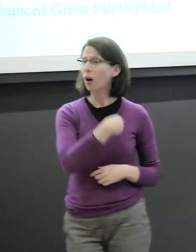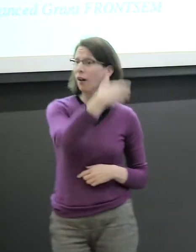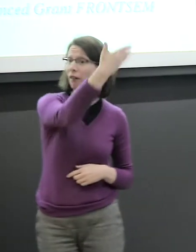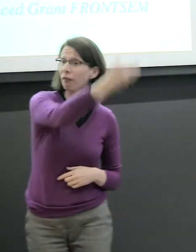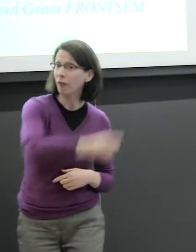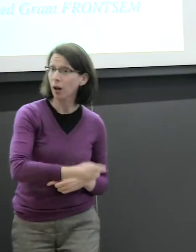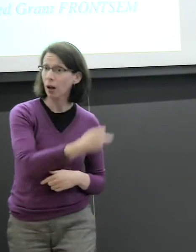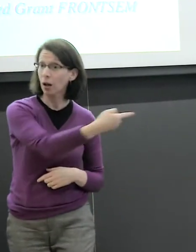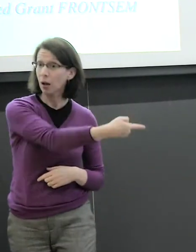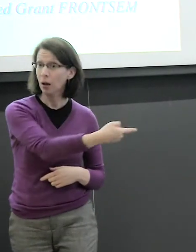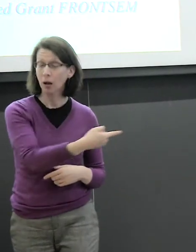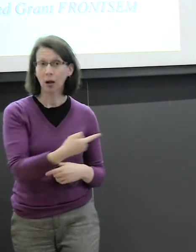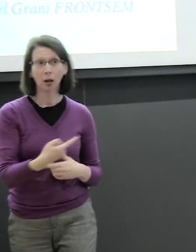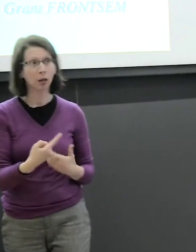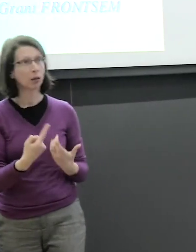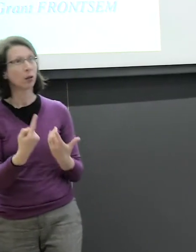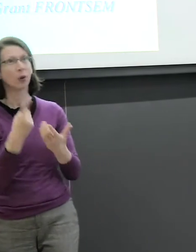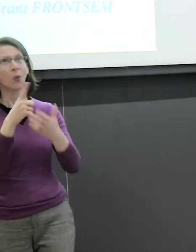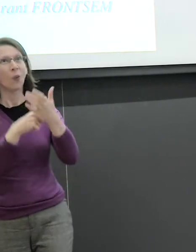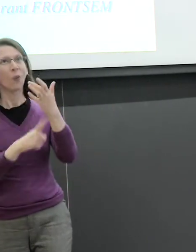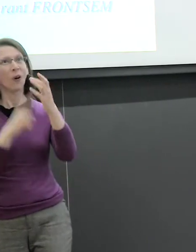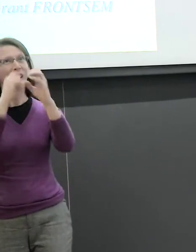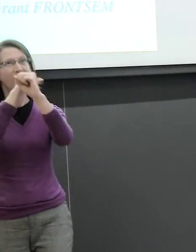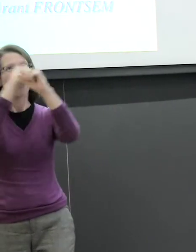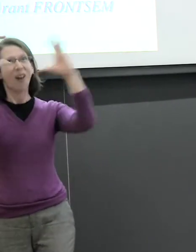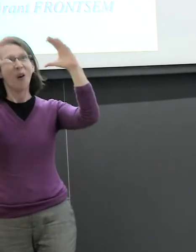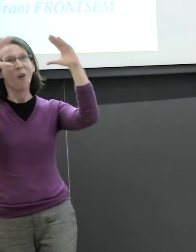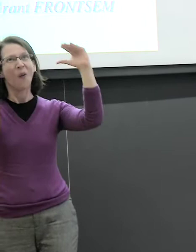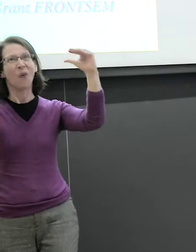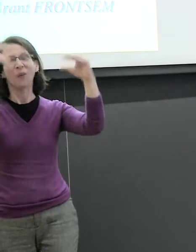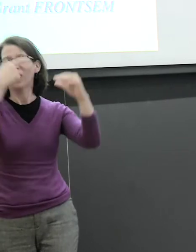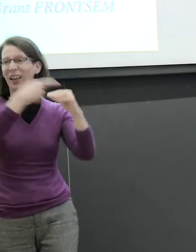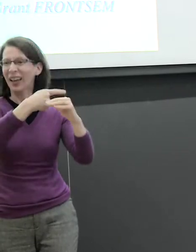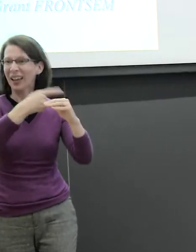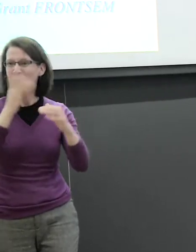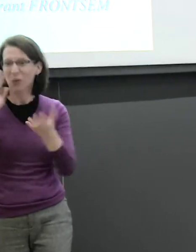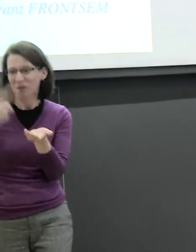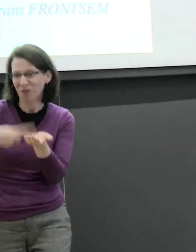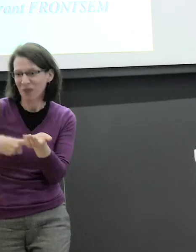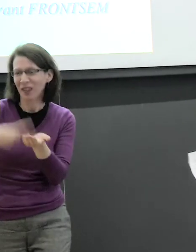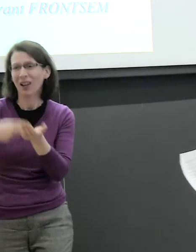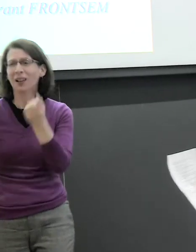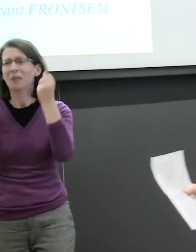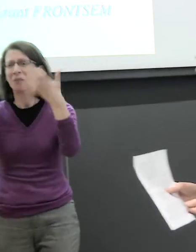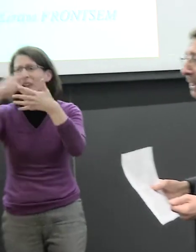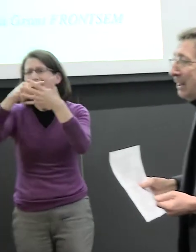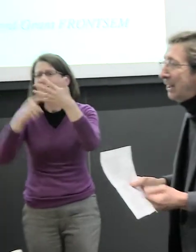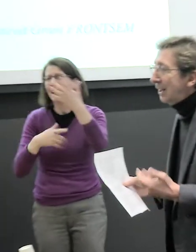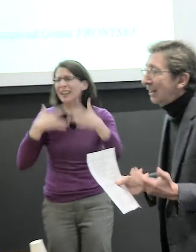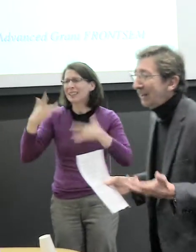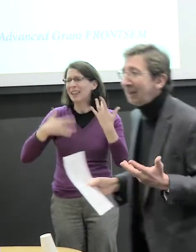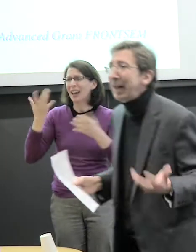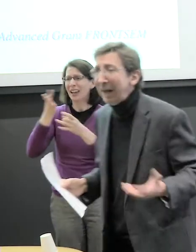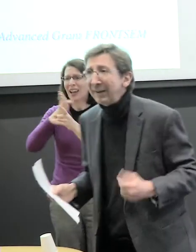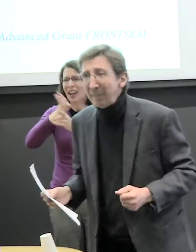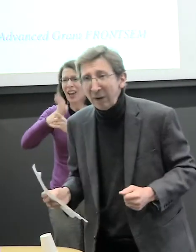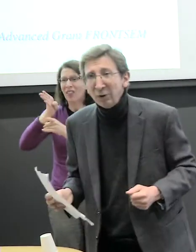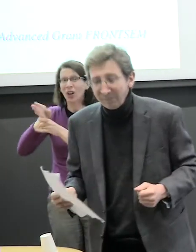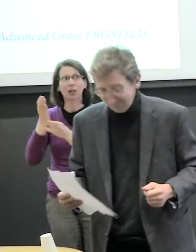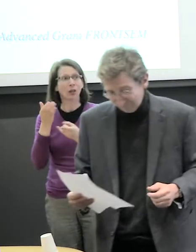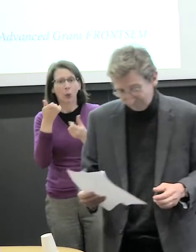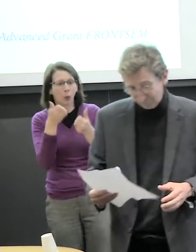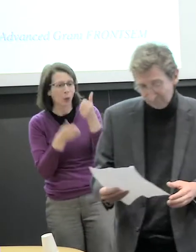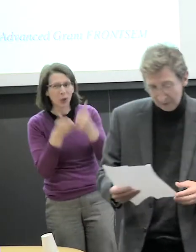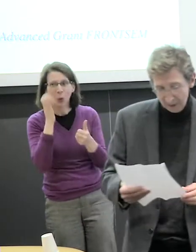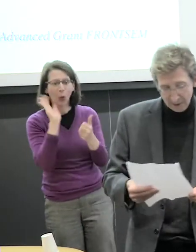wouldn't know what to hope for, which of these exciting areas he might tell us